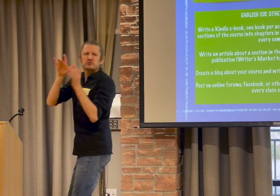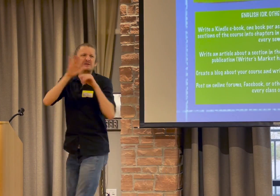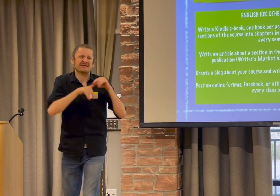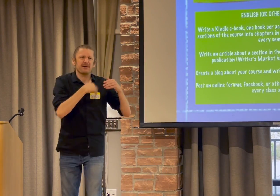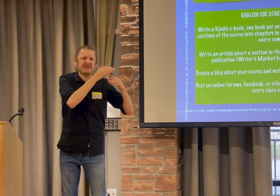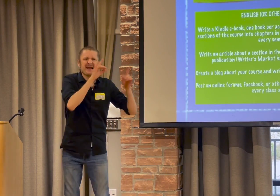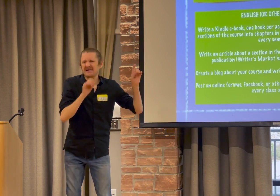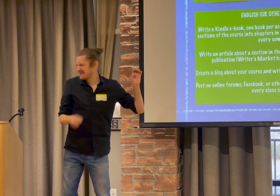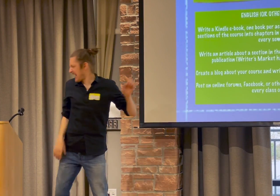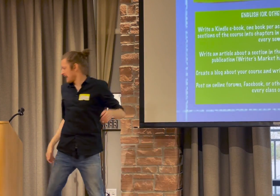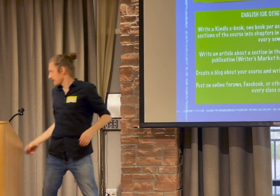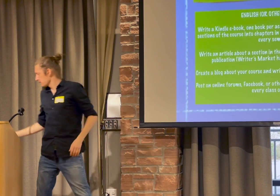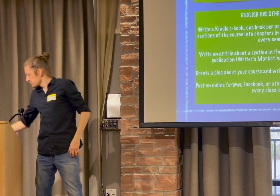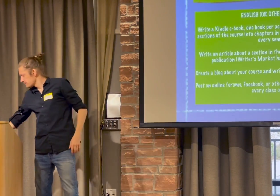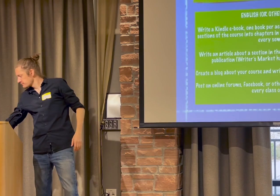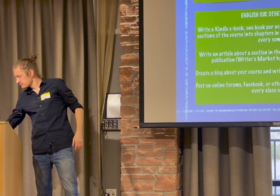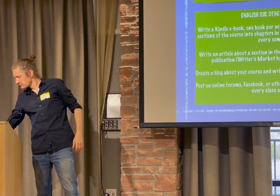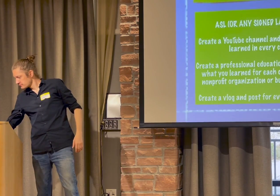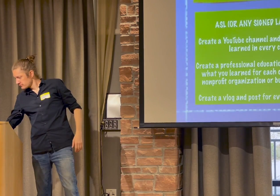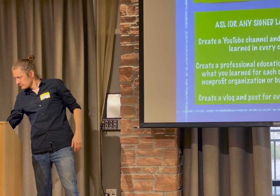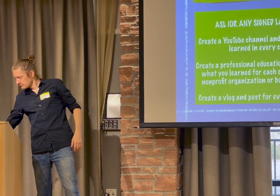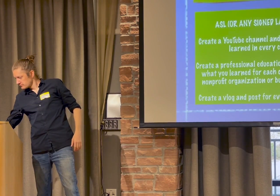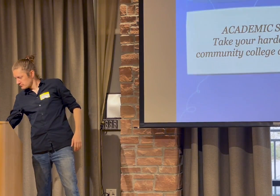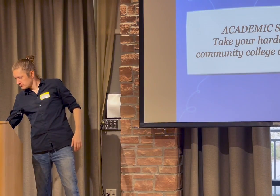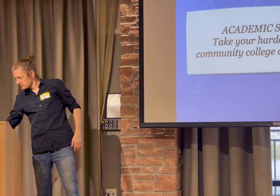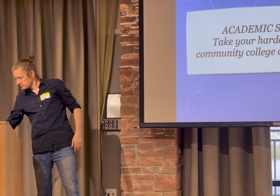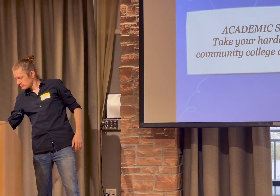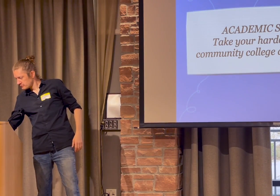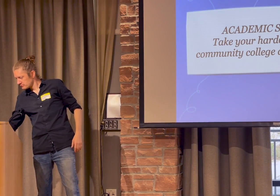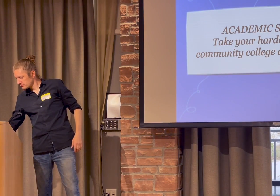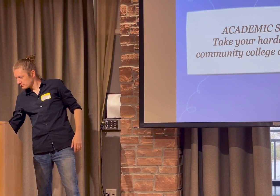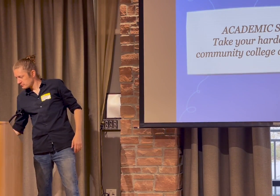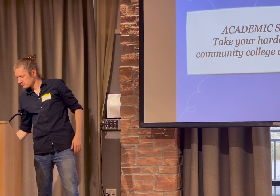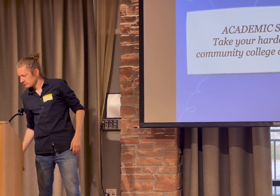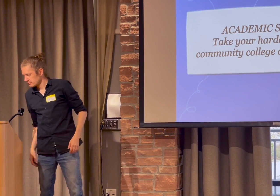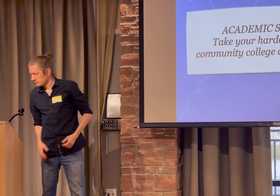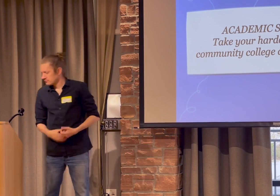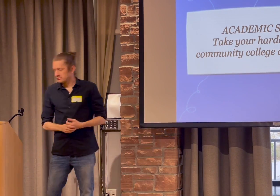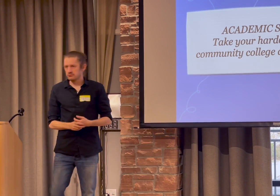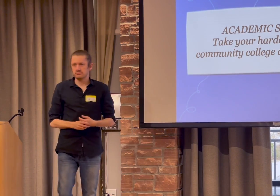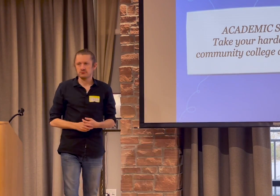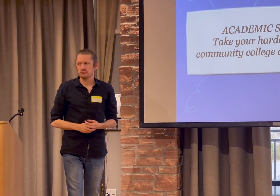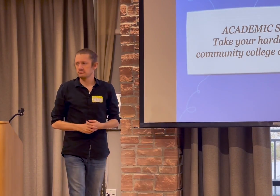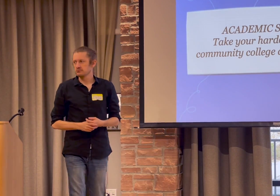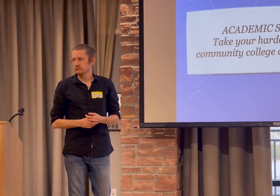enough, you'll be good to go. People aren't there to criticize your signing skills.